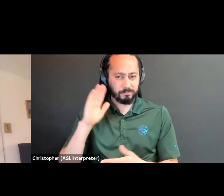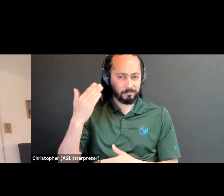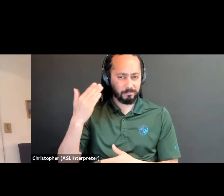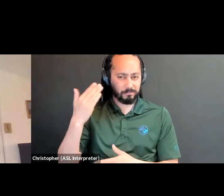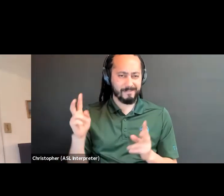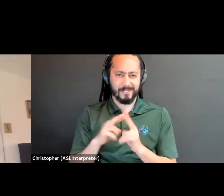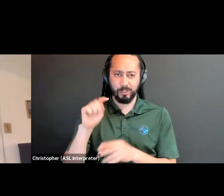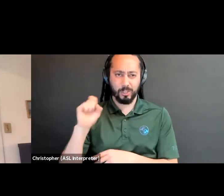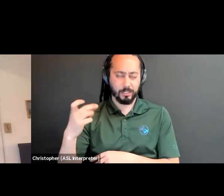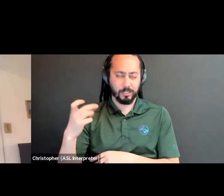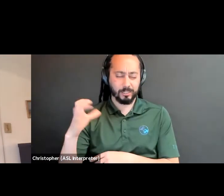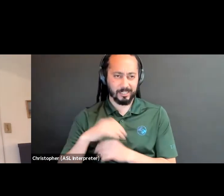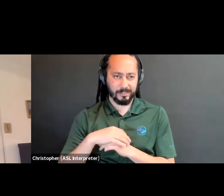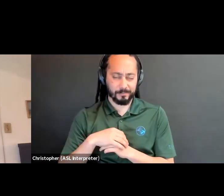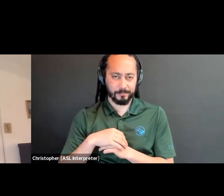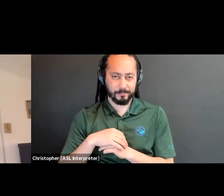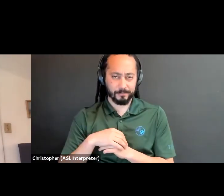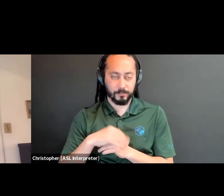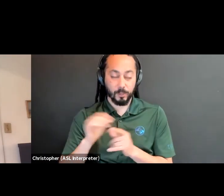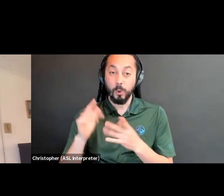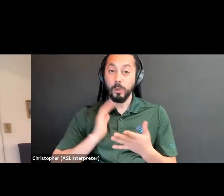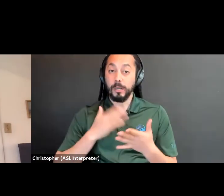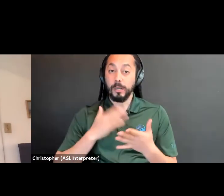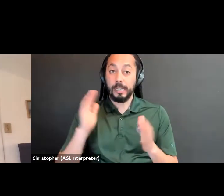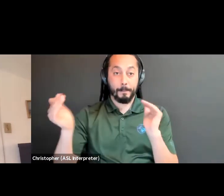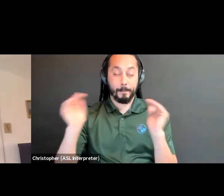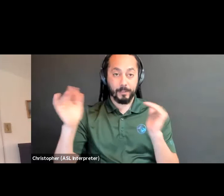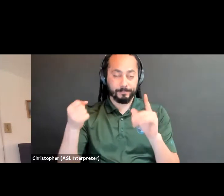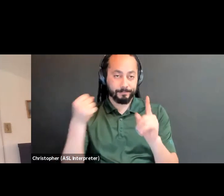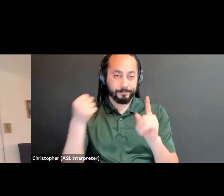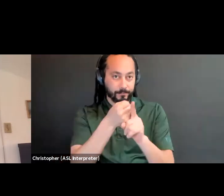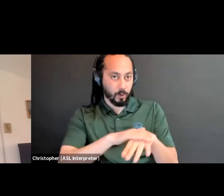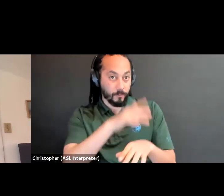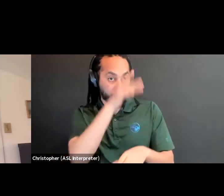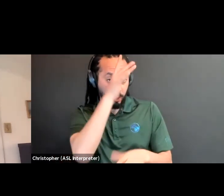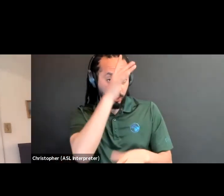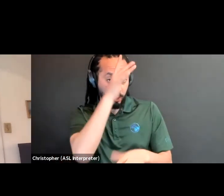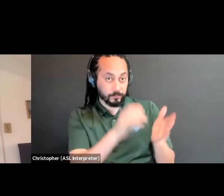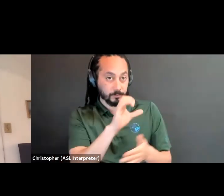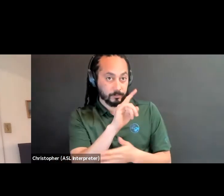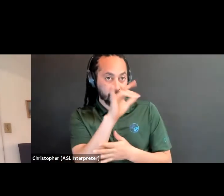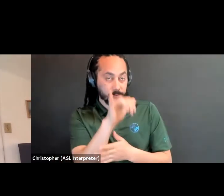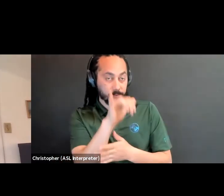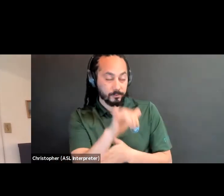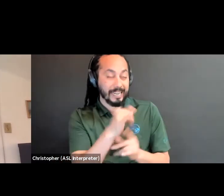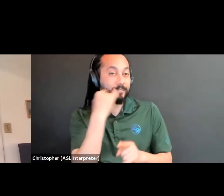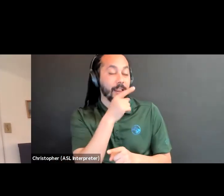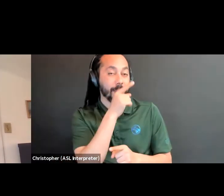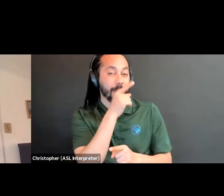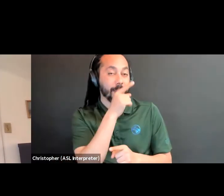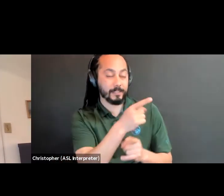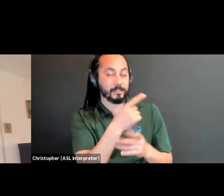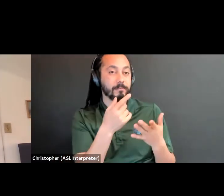We found we were able to do a comparison of these professionals' effects on fathers' losses of custody when alleging